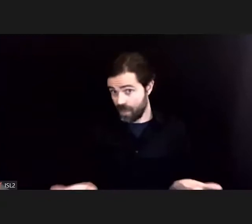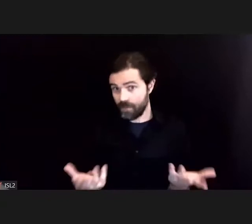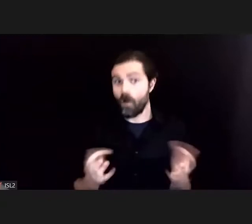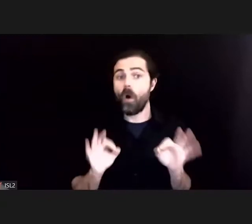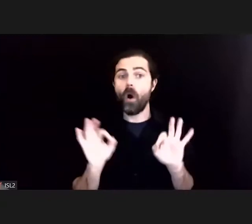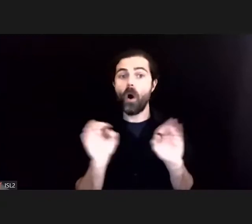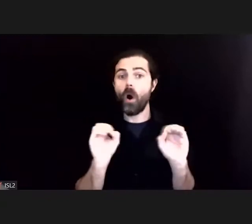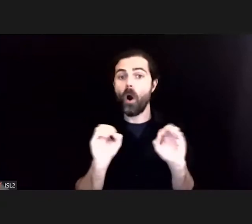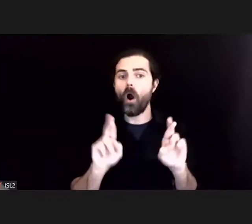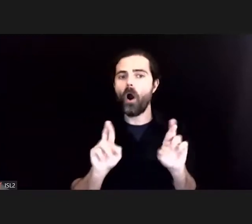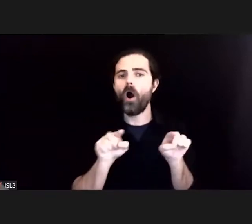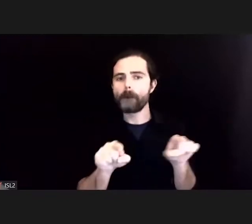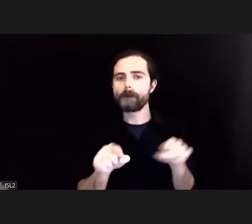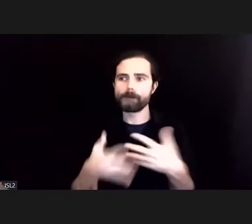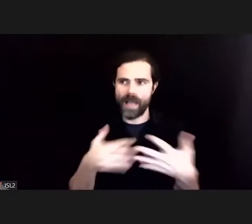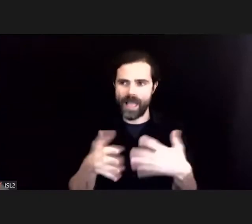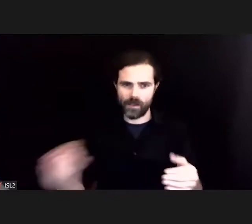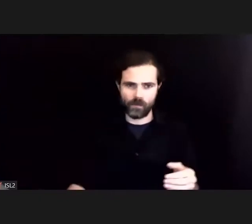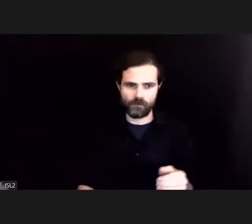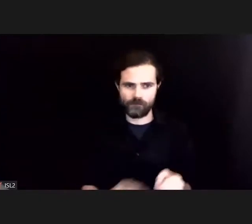to which it belongs.